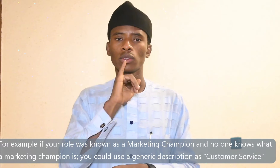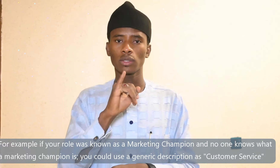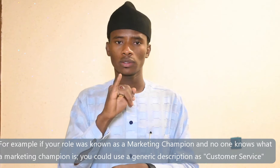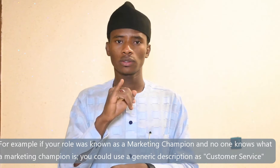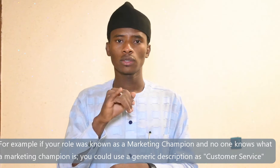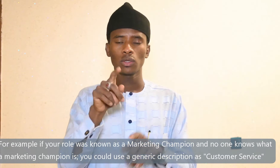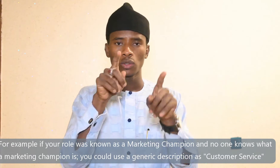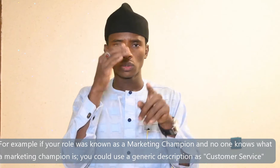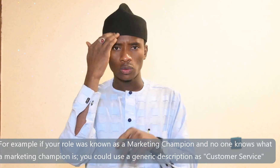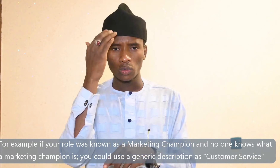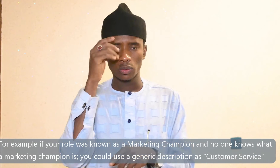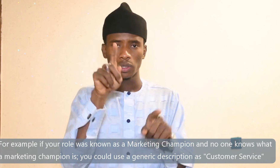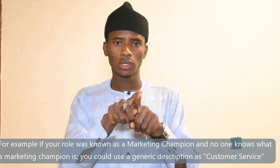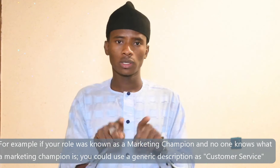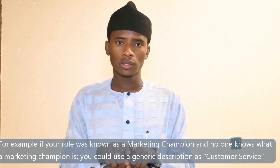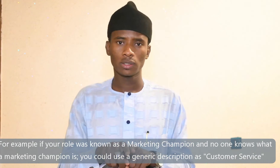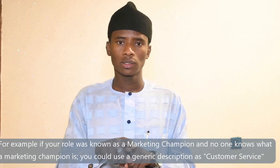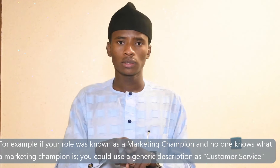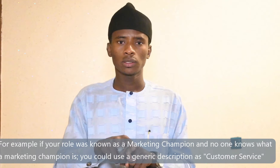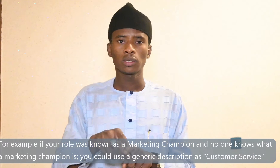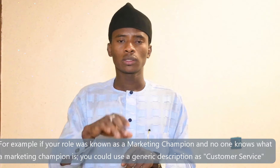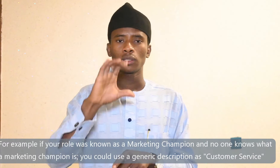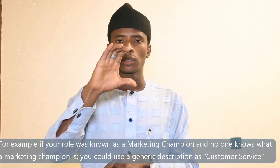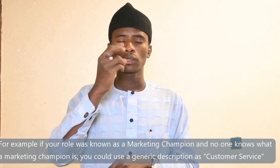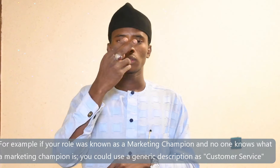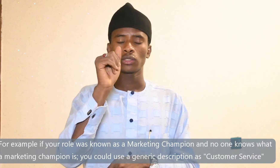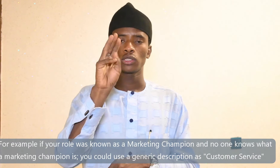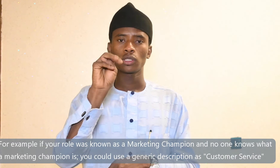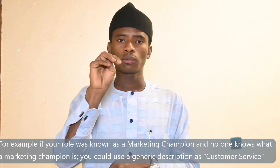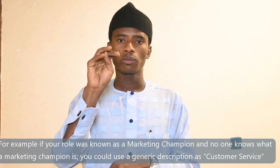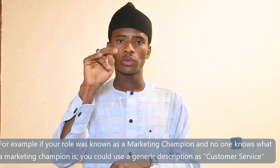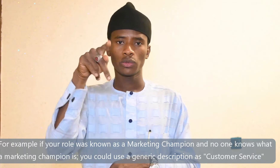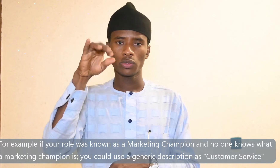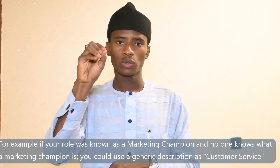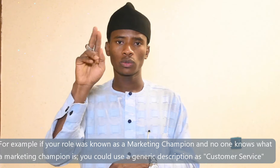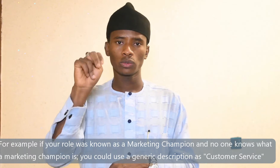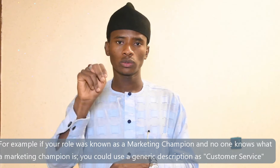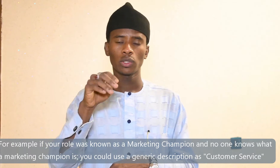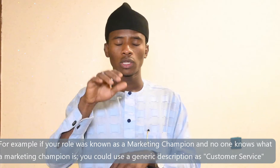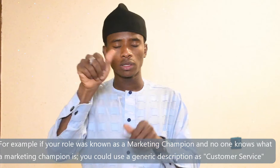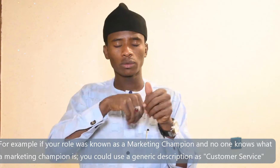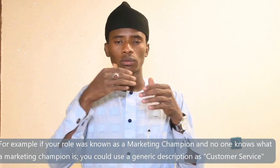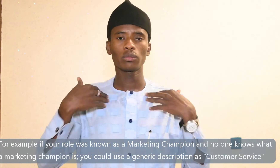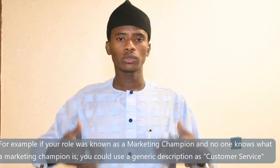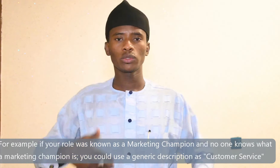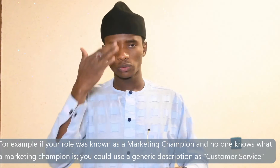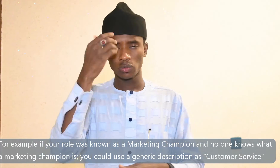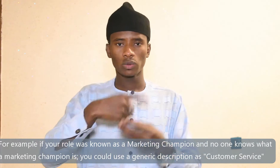as champion, a marketing champion, no one knows what a marketing champion is, so you could